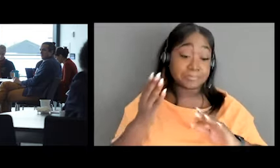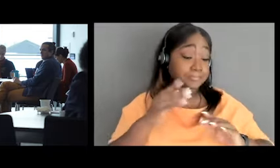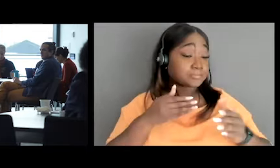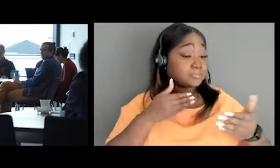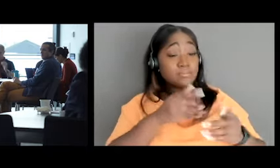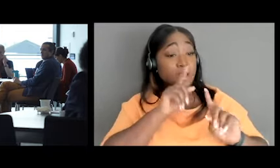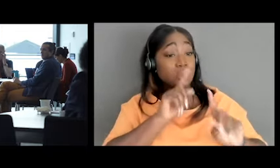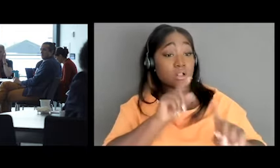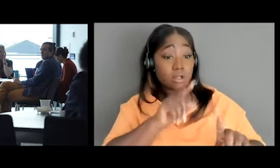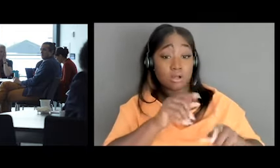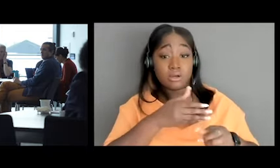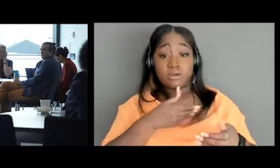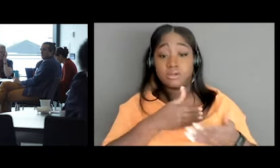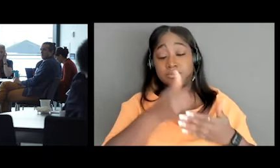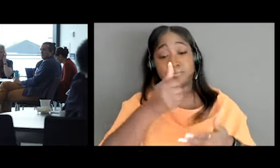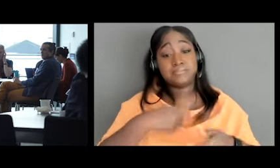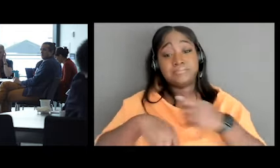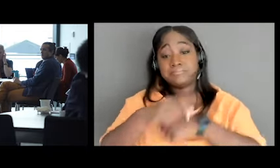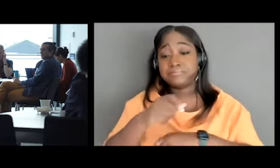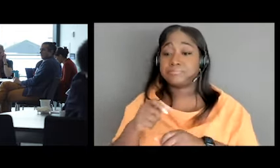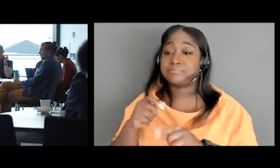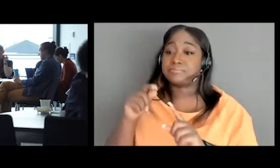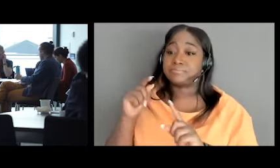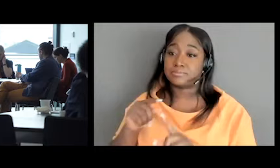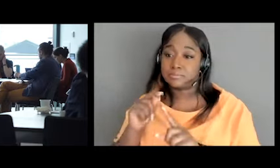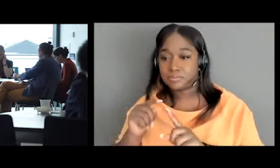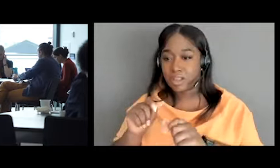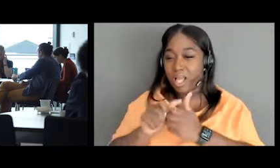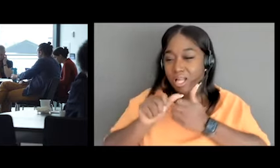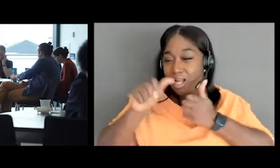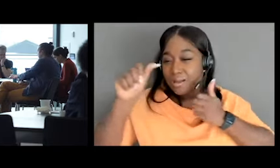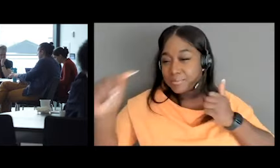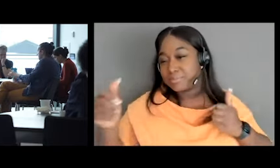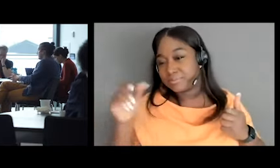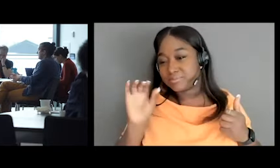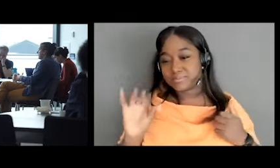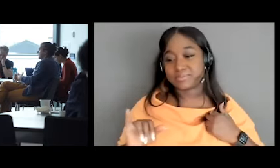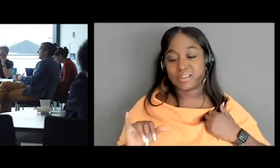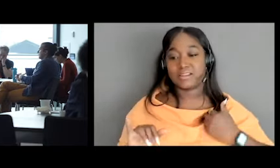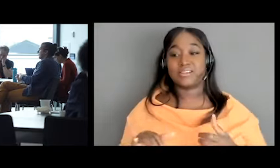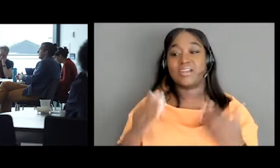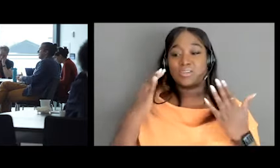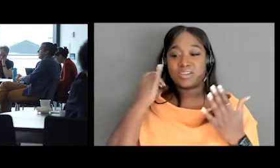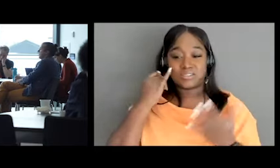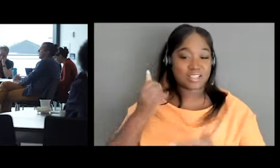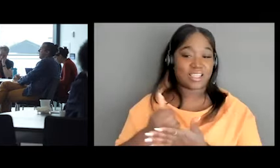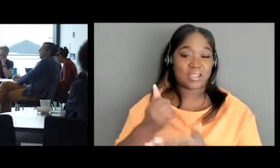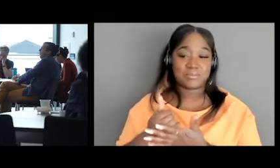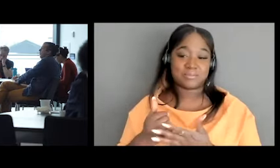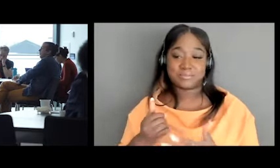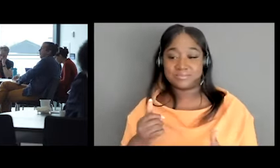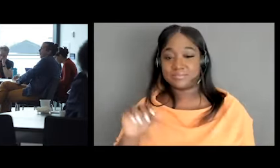works better. So I don't know if that really helped you, Mark, but I think you sometimes have to get out